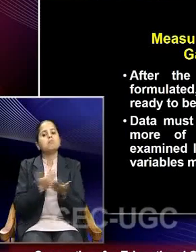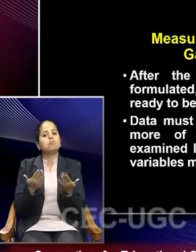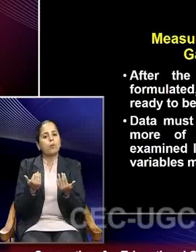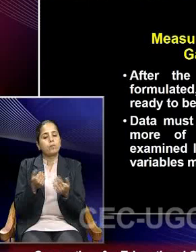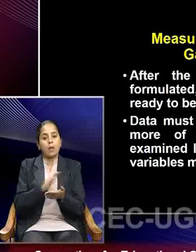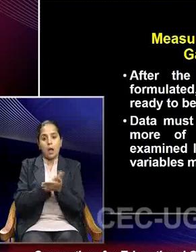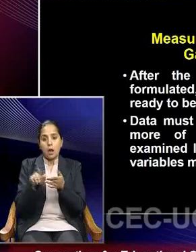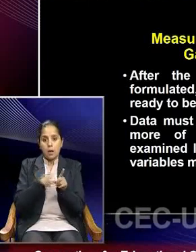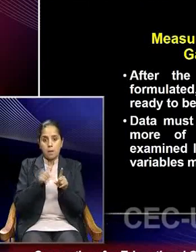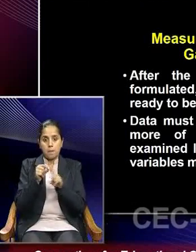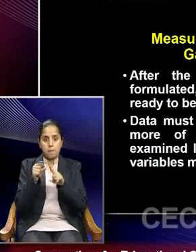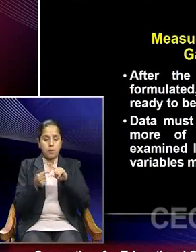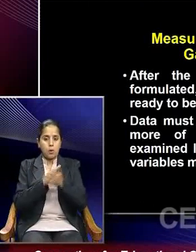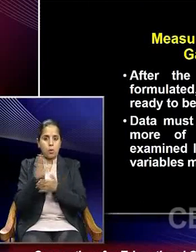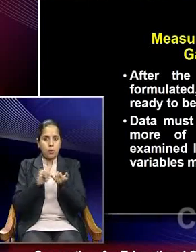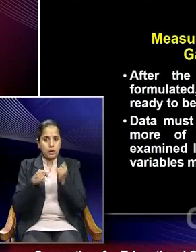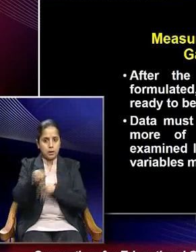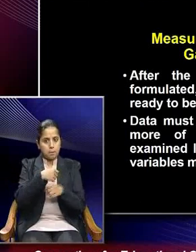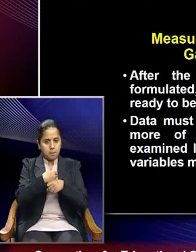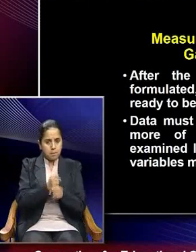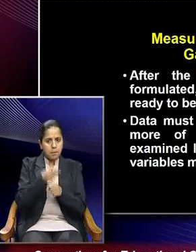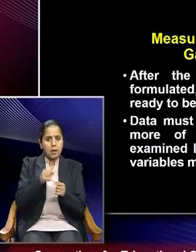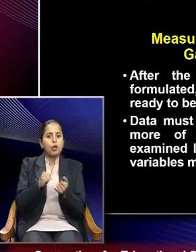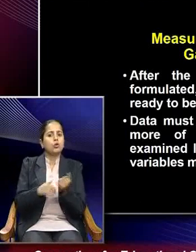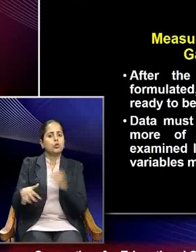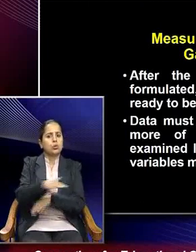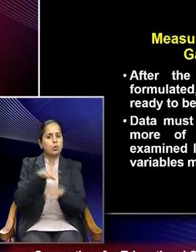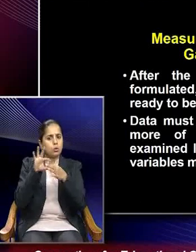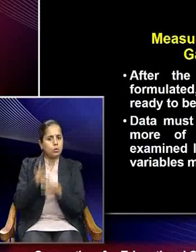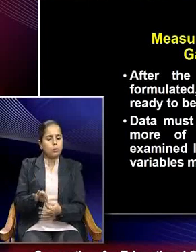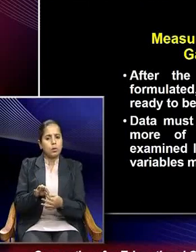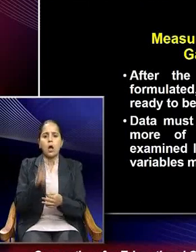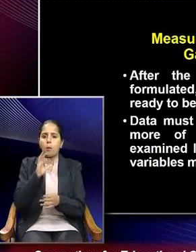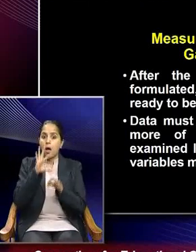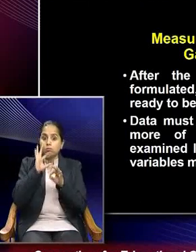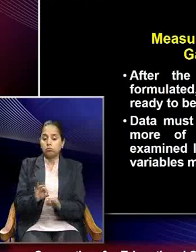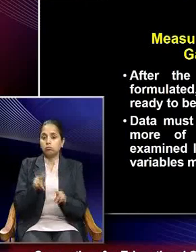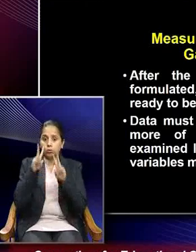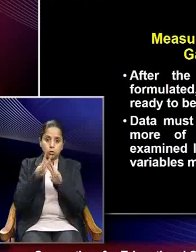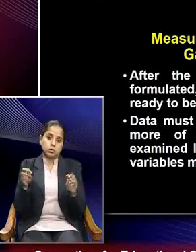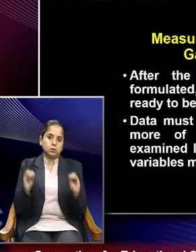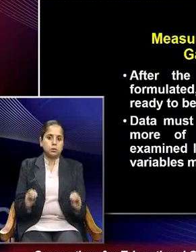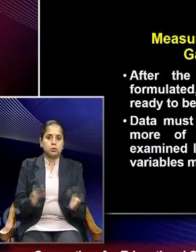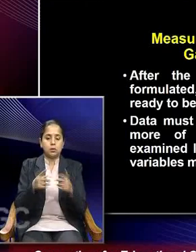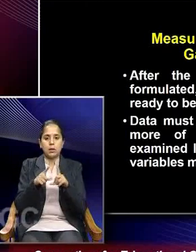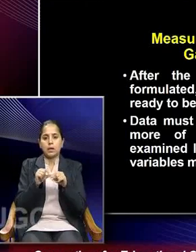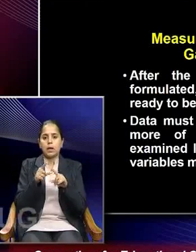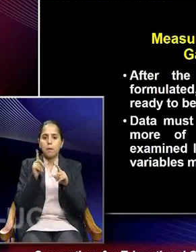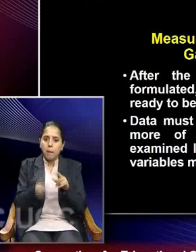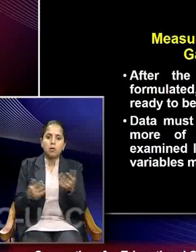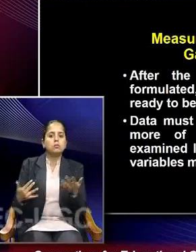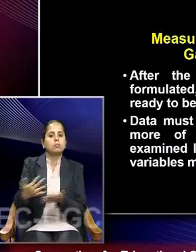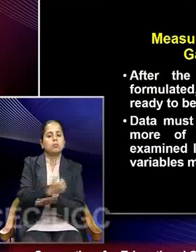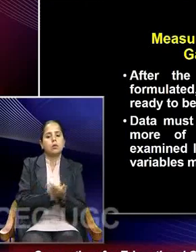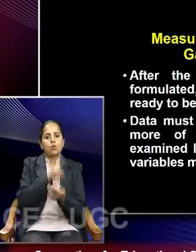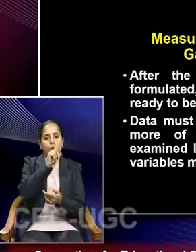is formulated, the sociologist is ready to begin the actual research. Data must be gathered via